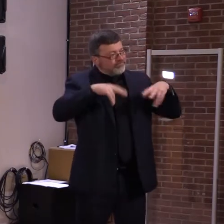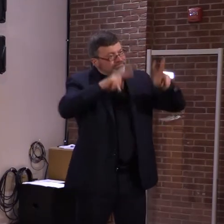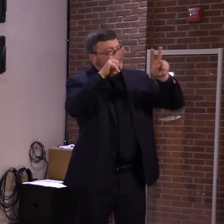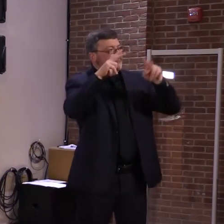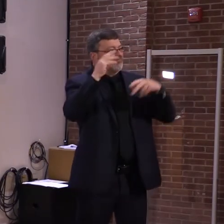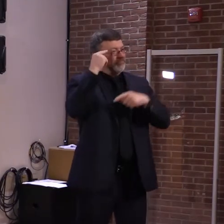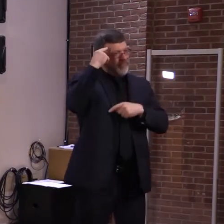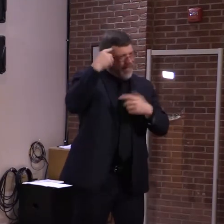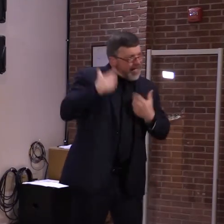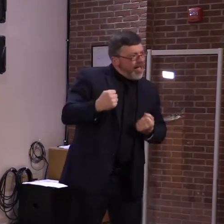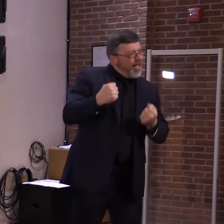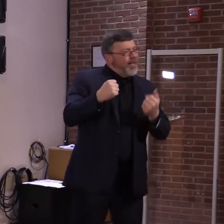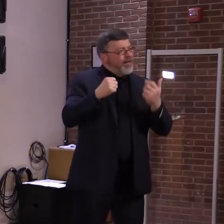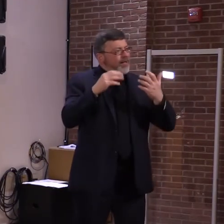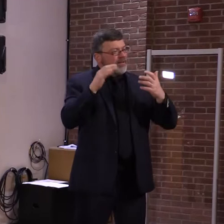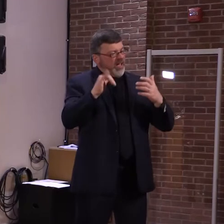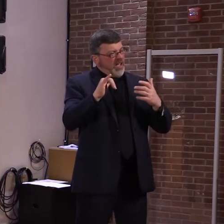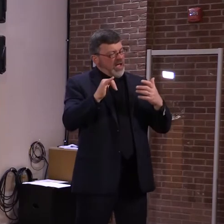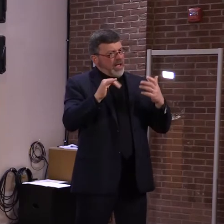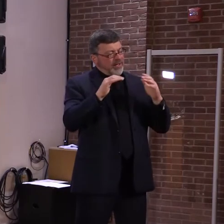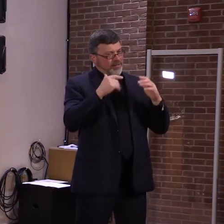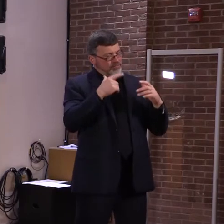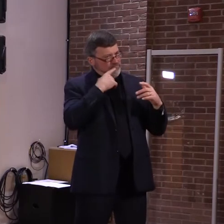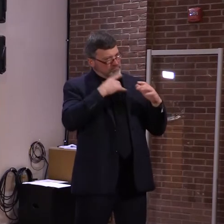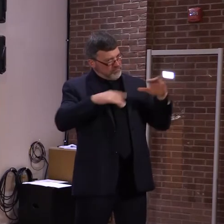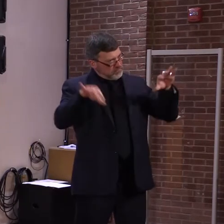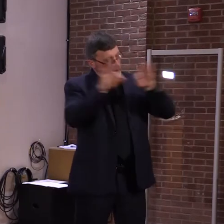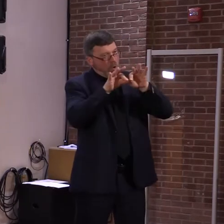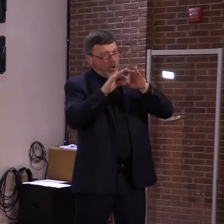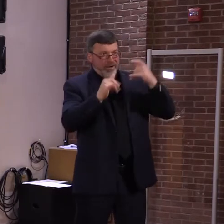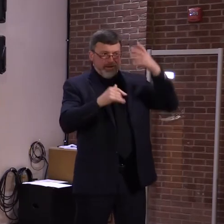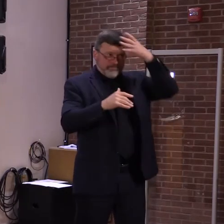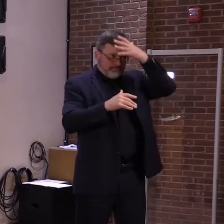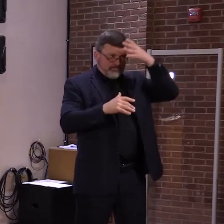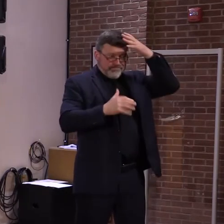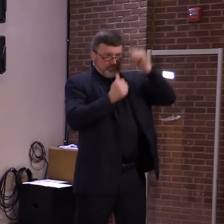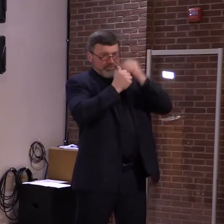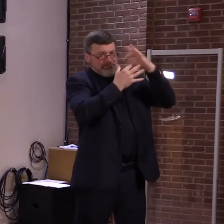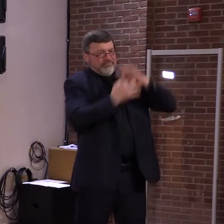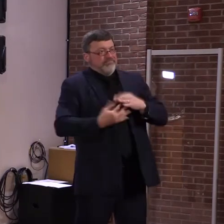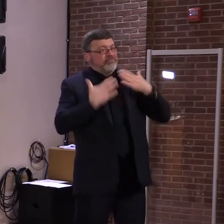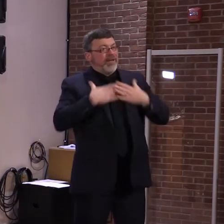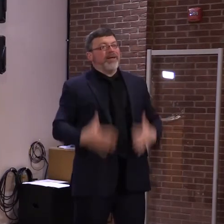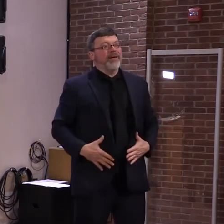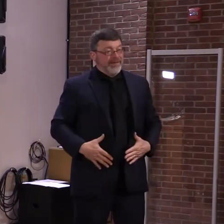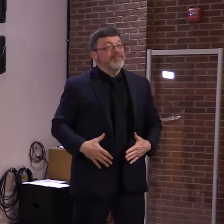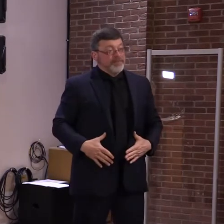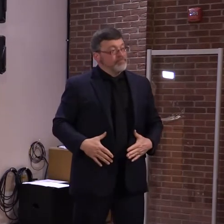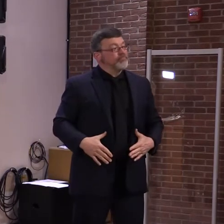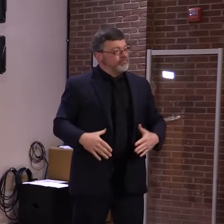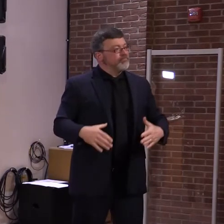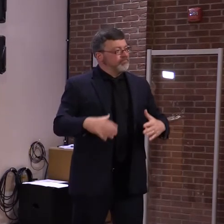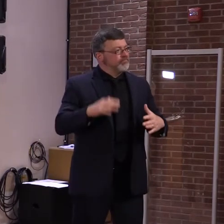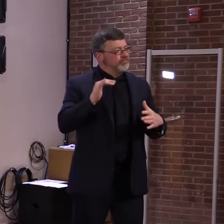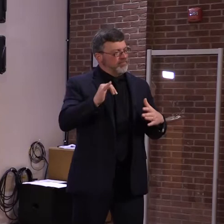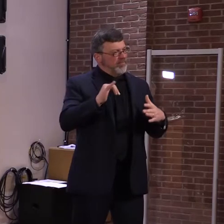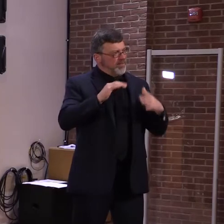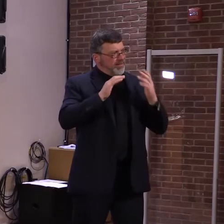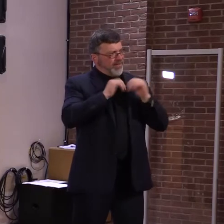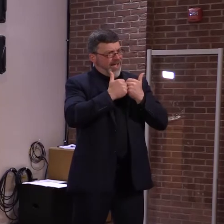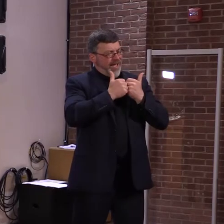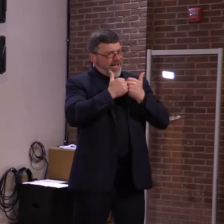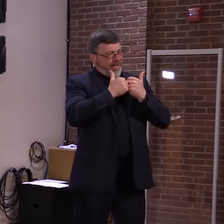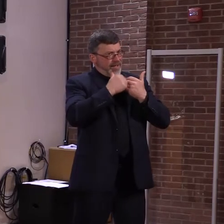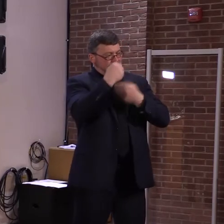Mental health includes our emotional, psychological, and social well-being. It affects how we think, feel, and act. It